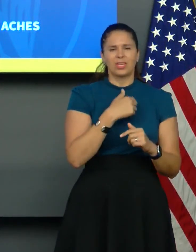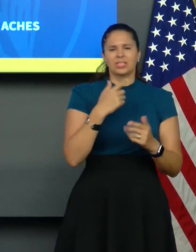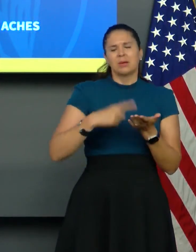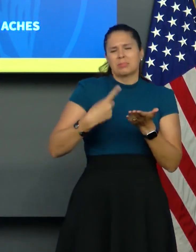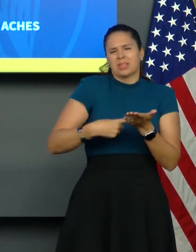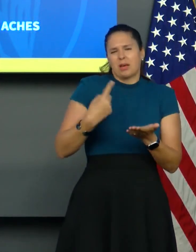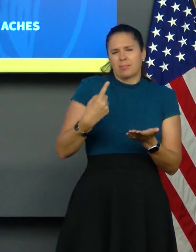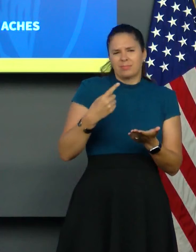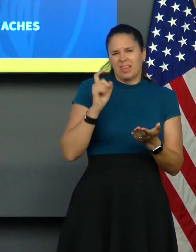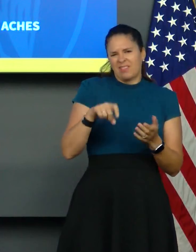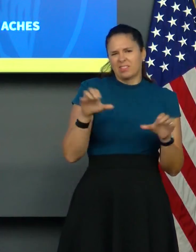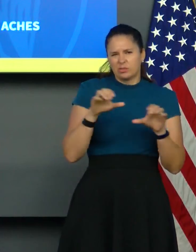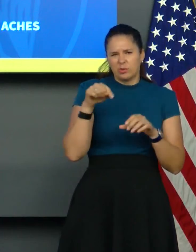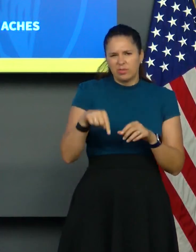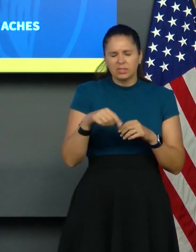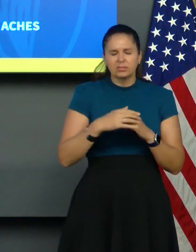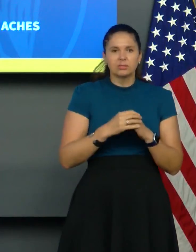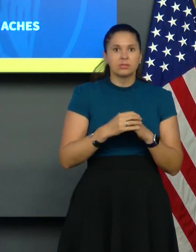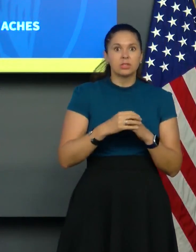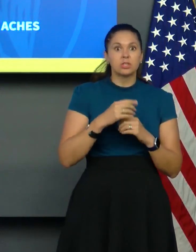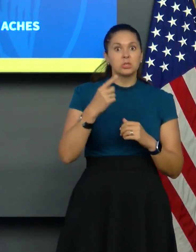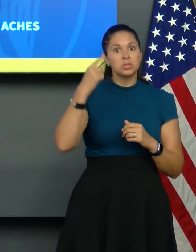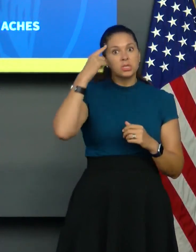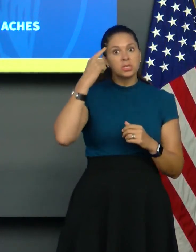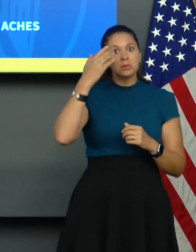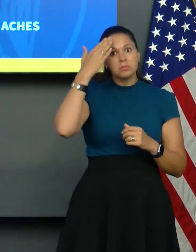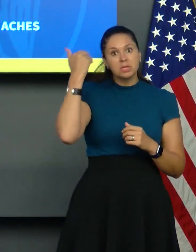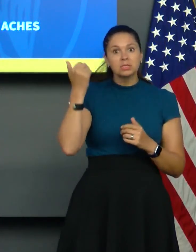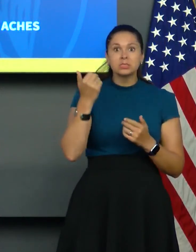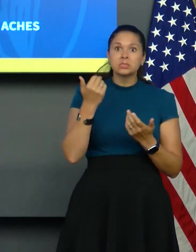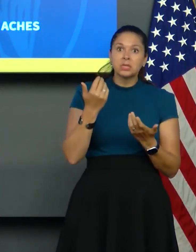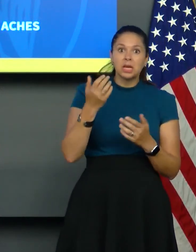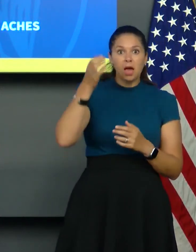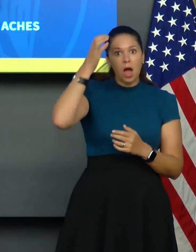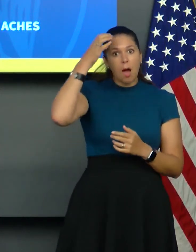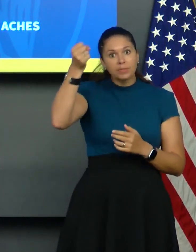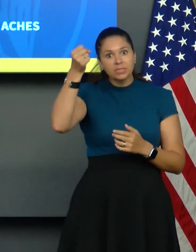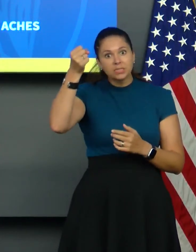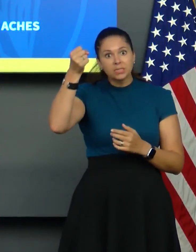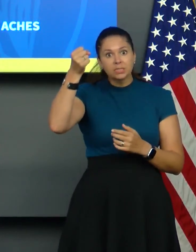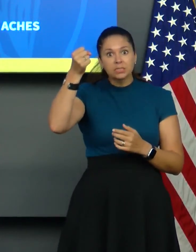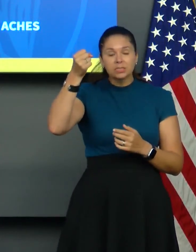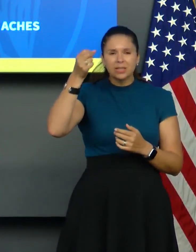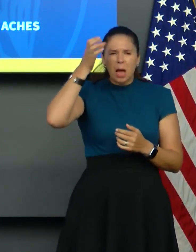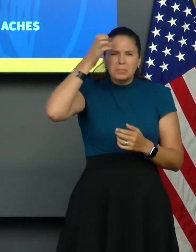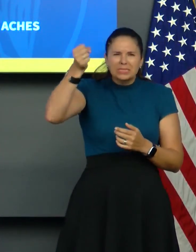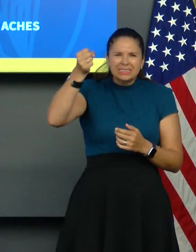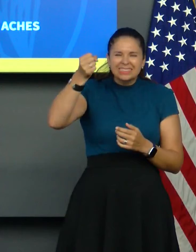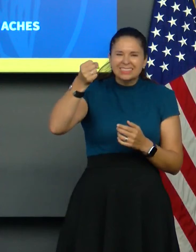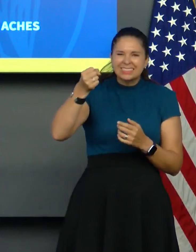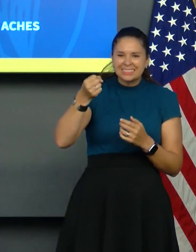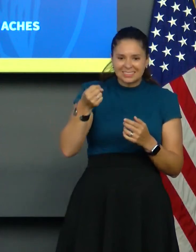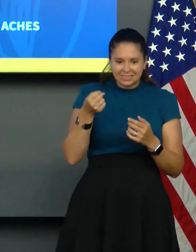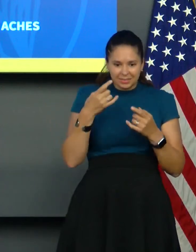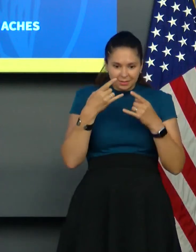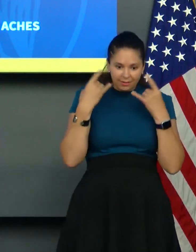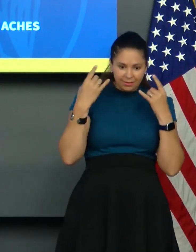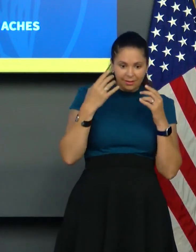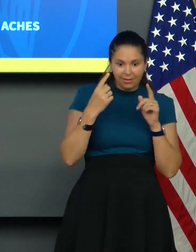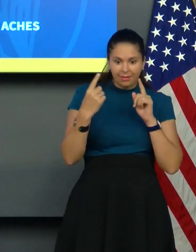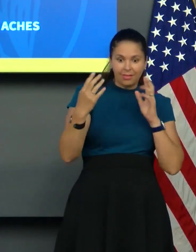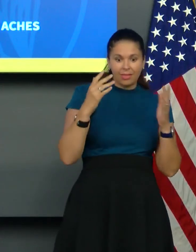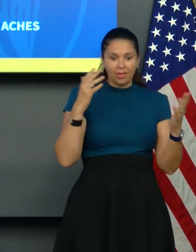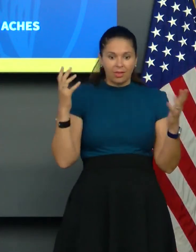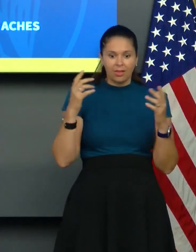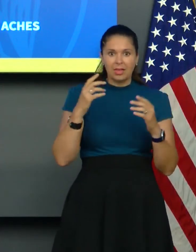occasion, just because some common sense mitigation measure is not being